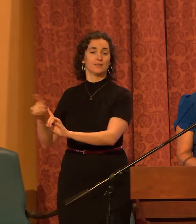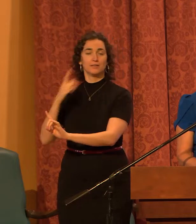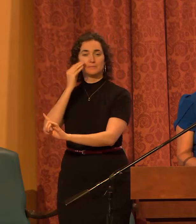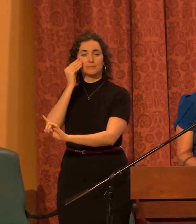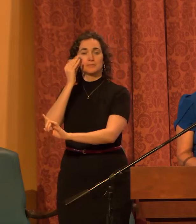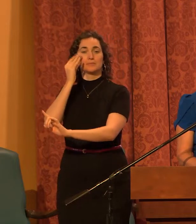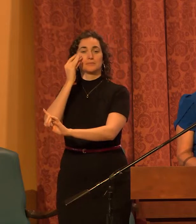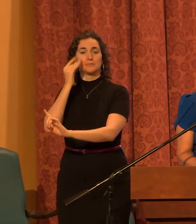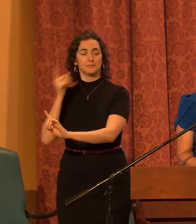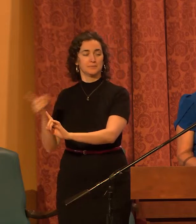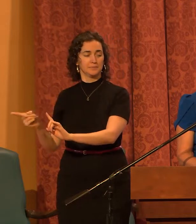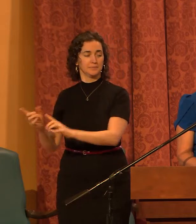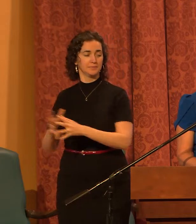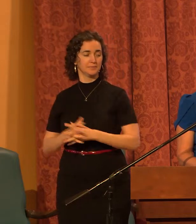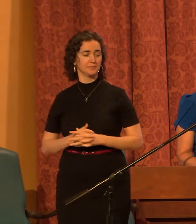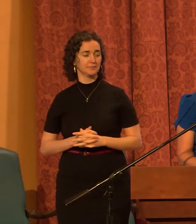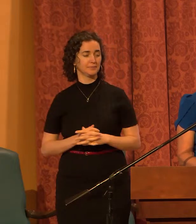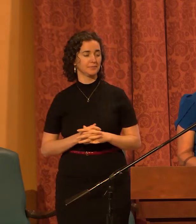of.